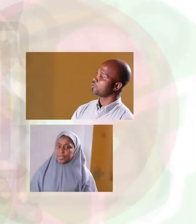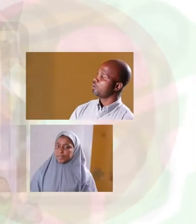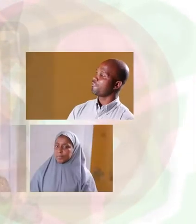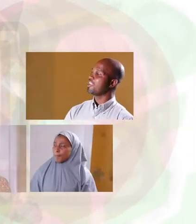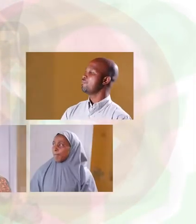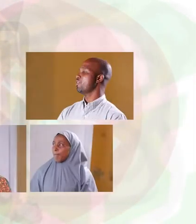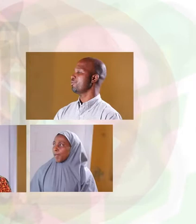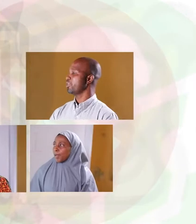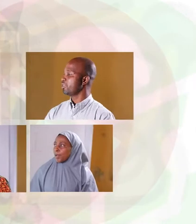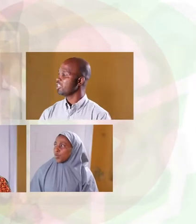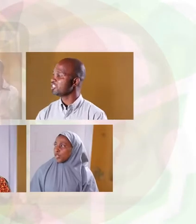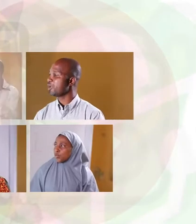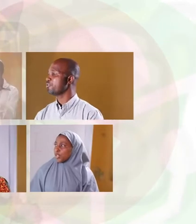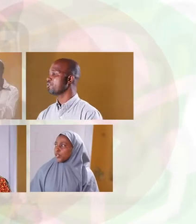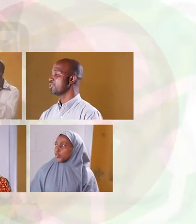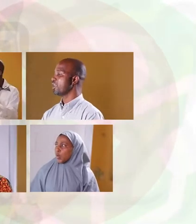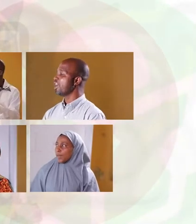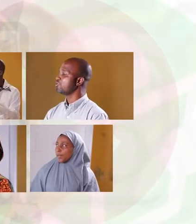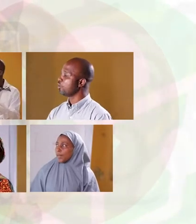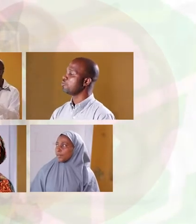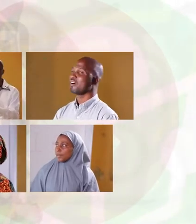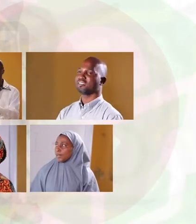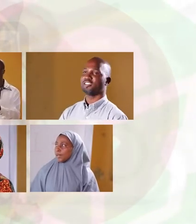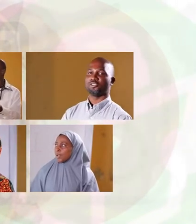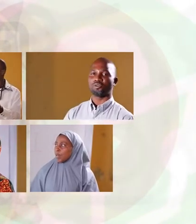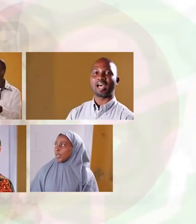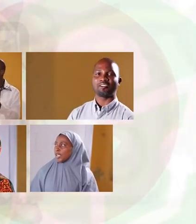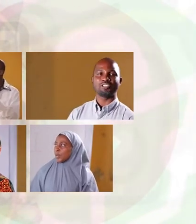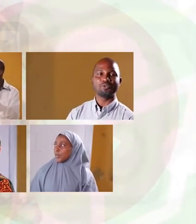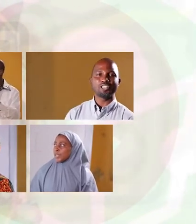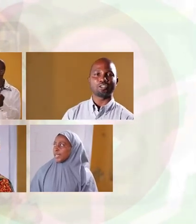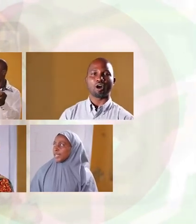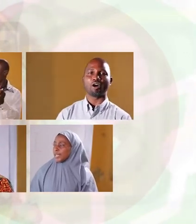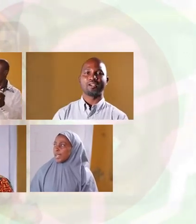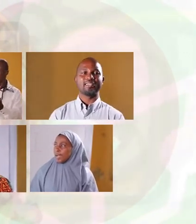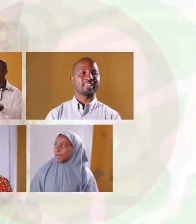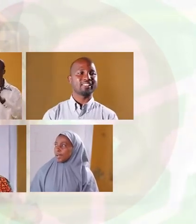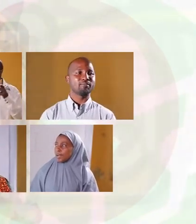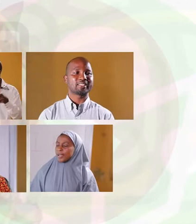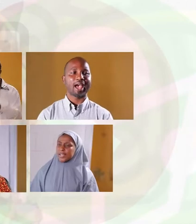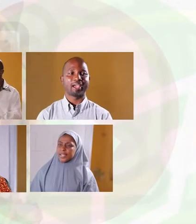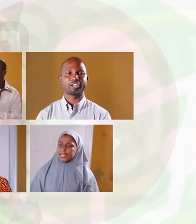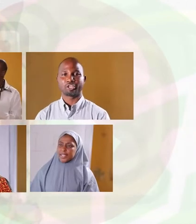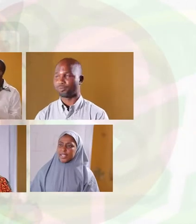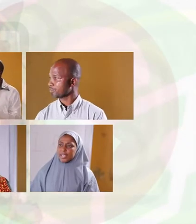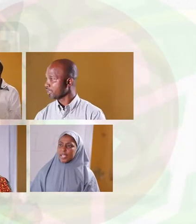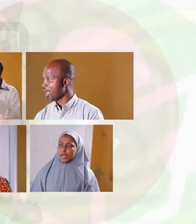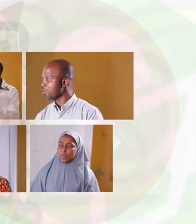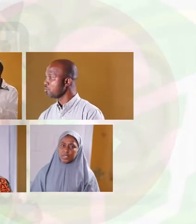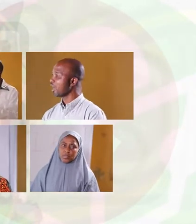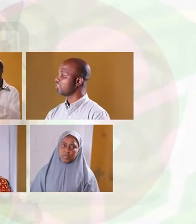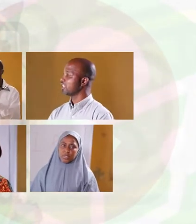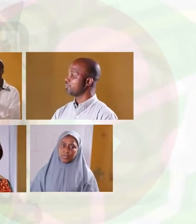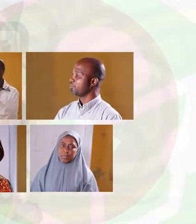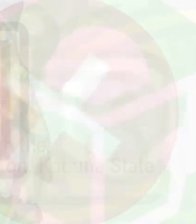the next point. We should ensure whatever we see is clear. That means work is being done.